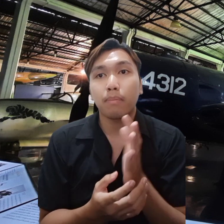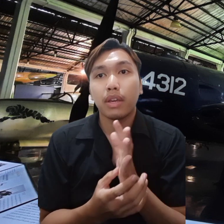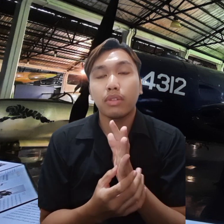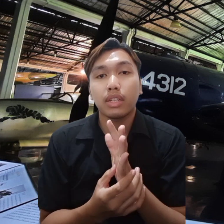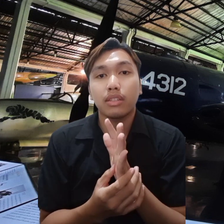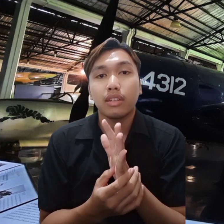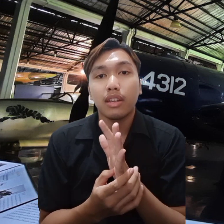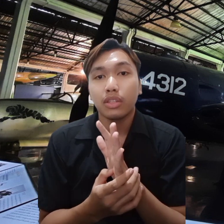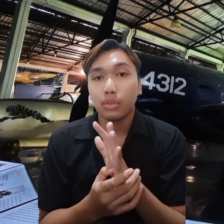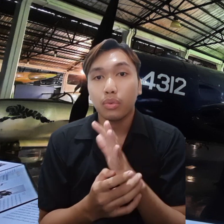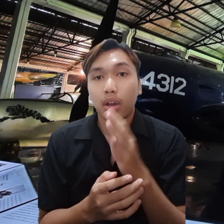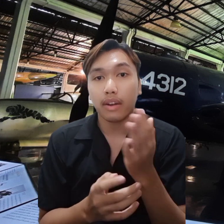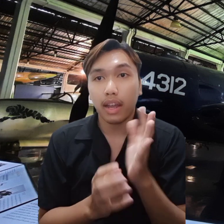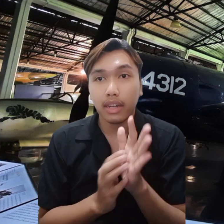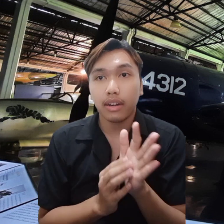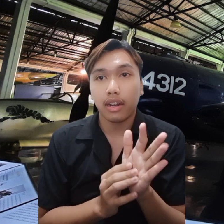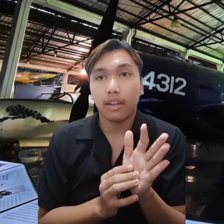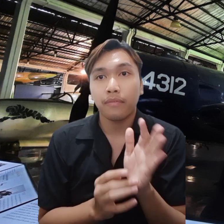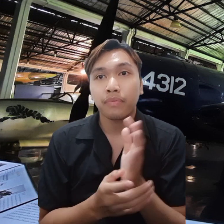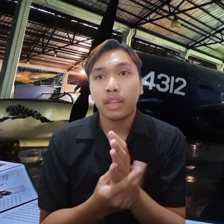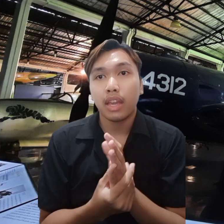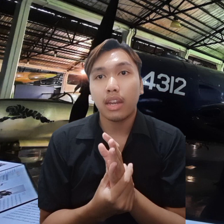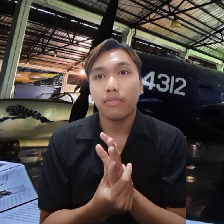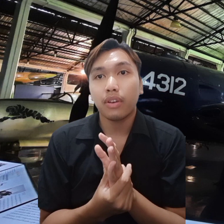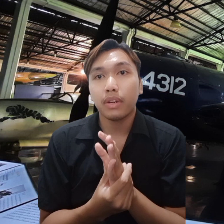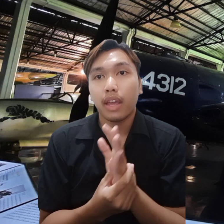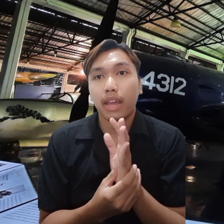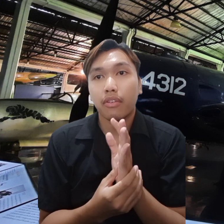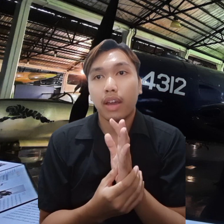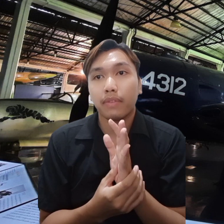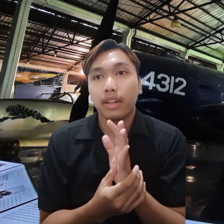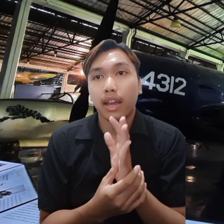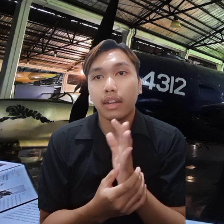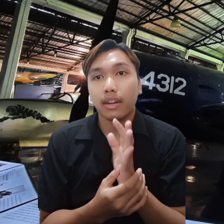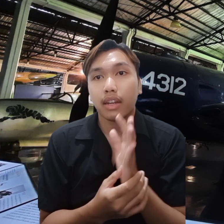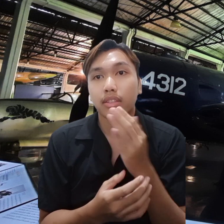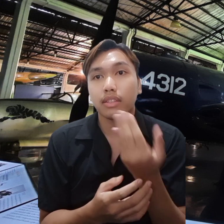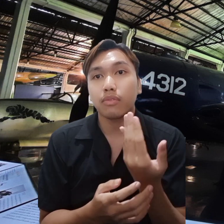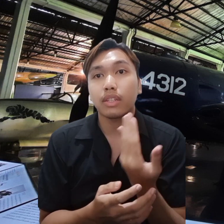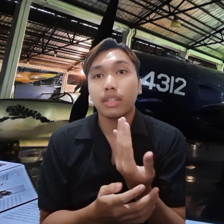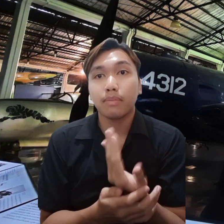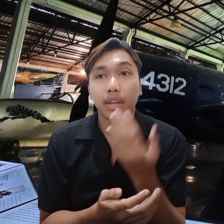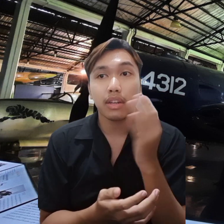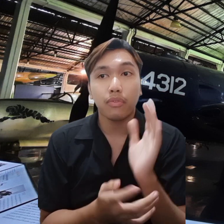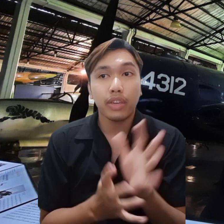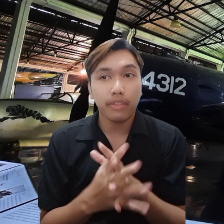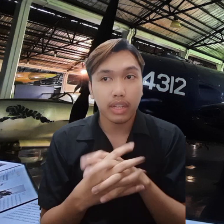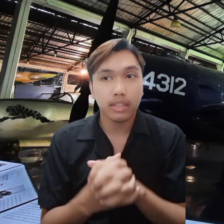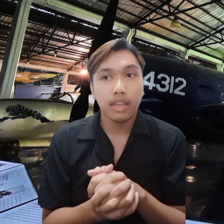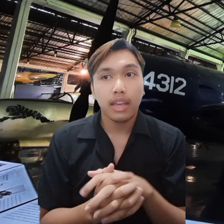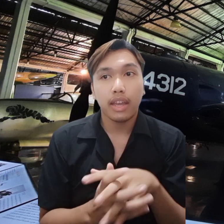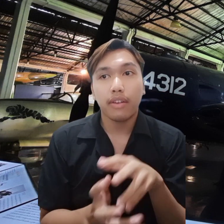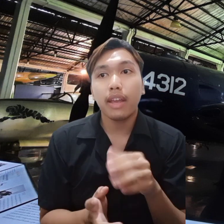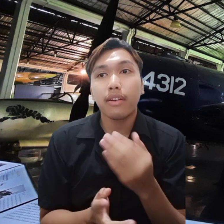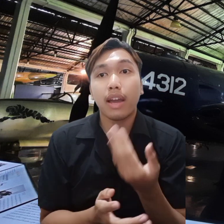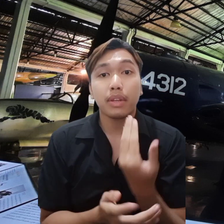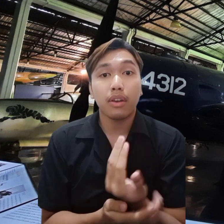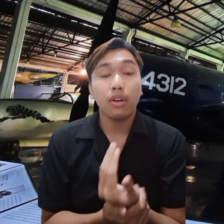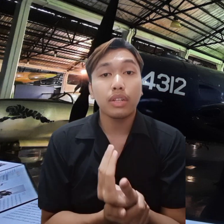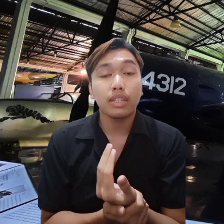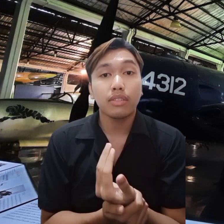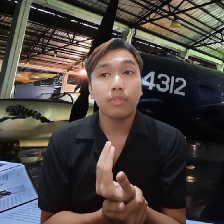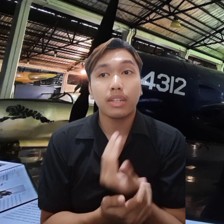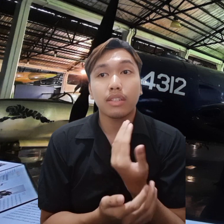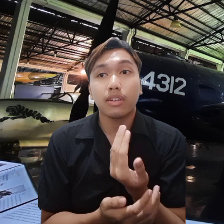to the build two on the Ankara and the former the aircraft in the Ankara is to display the various and aircraft